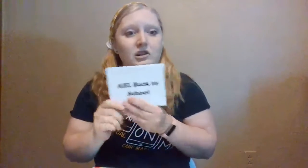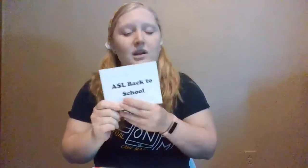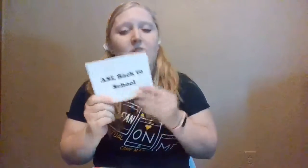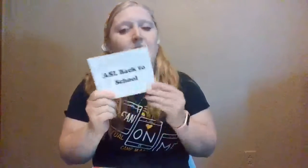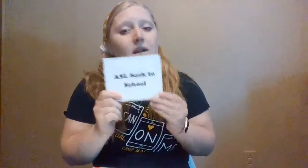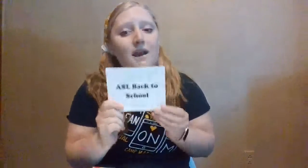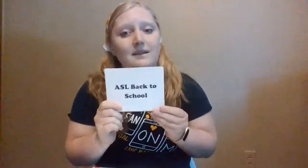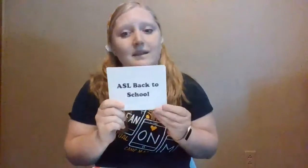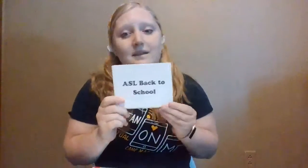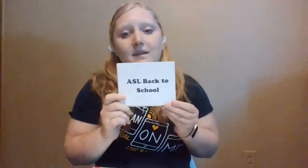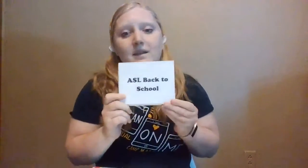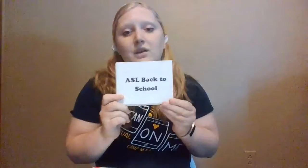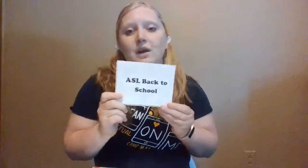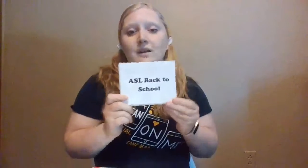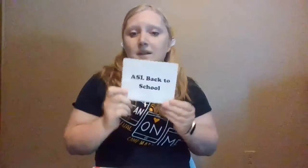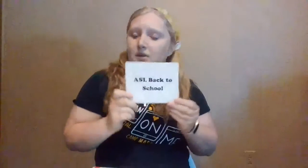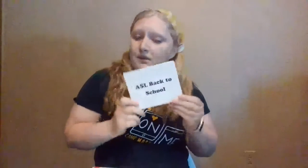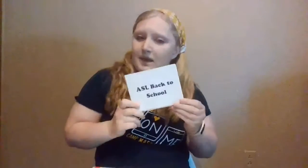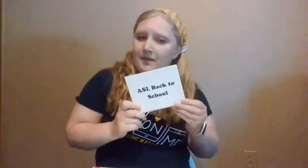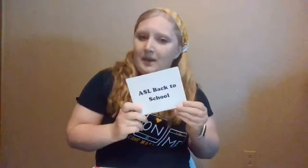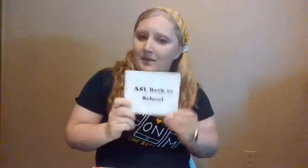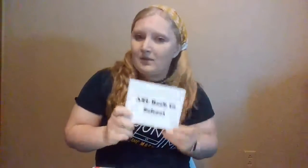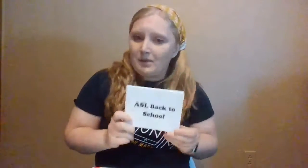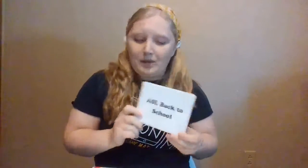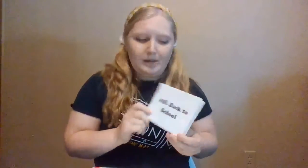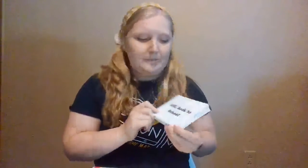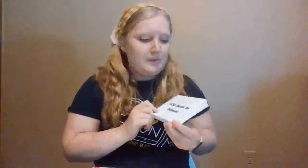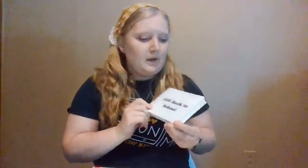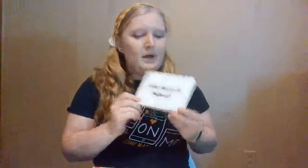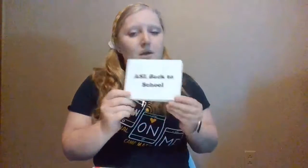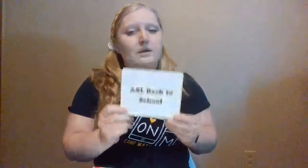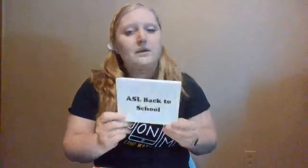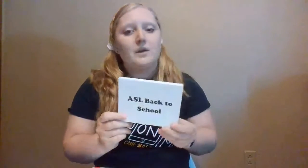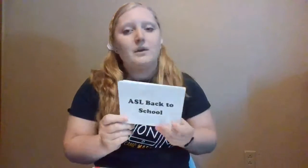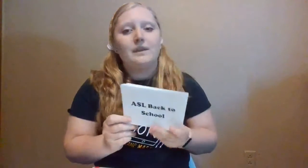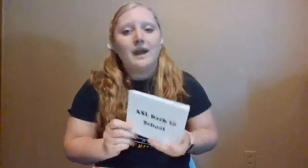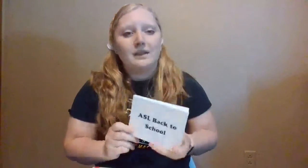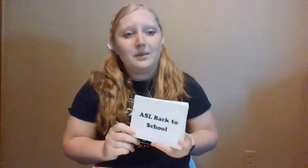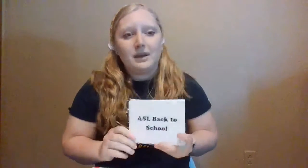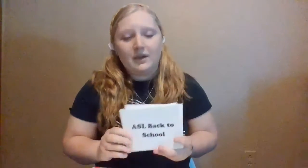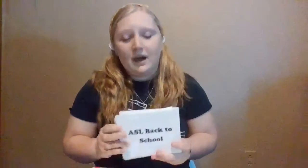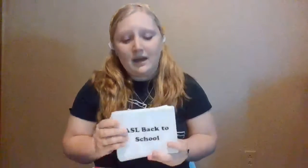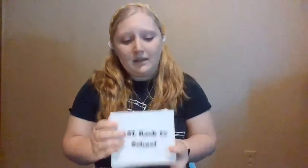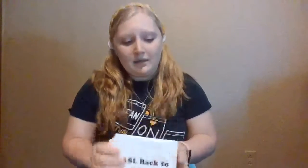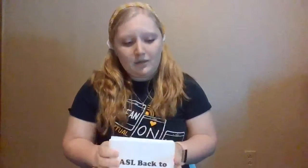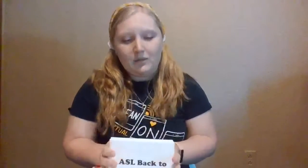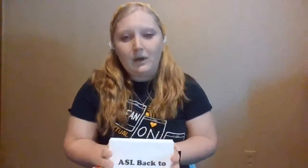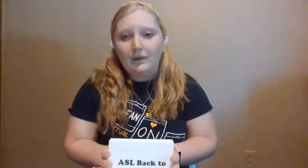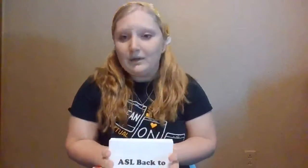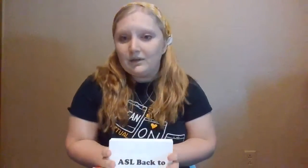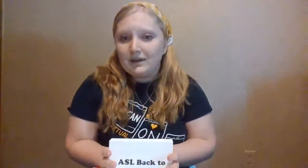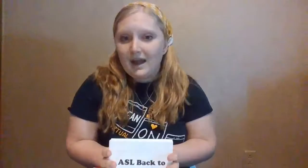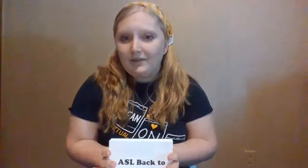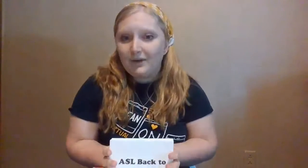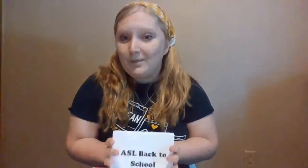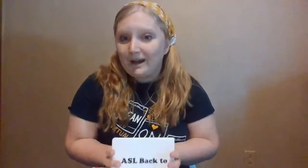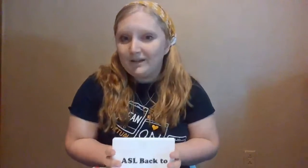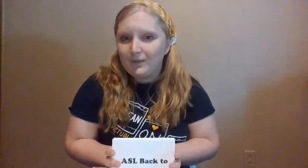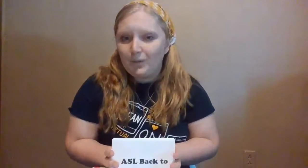your class these and then you guys can use them at school. So that's what I thought I would do today for back to